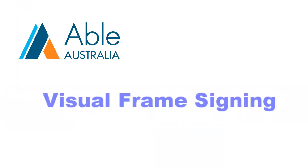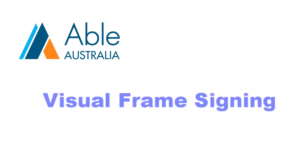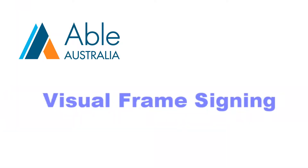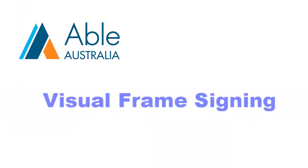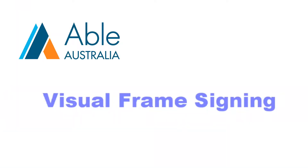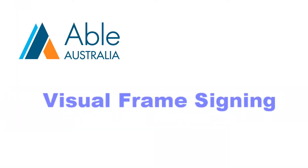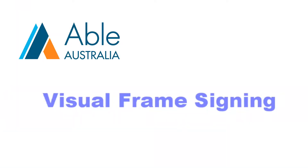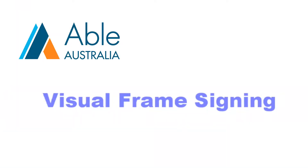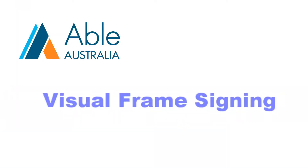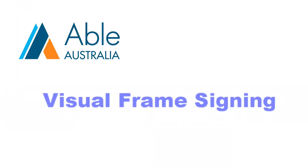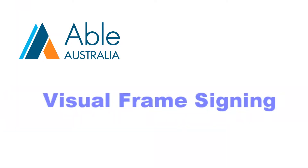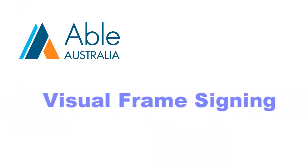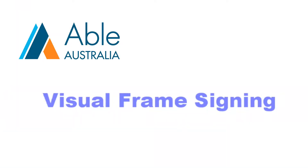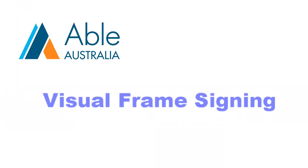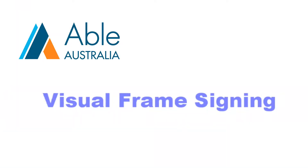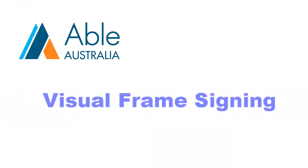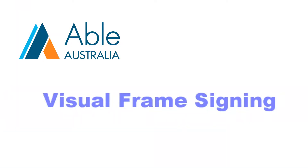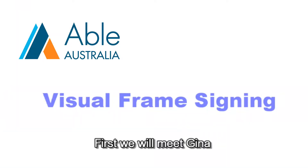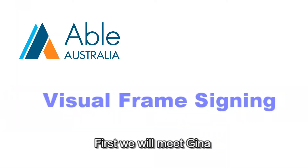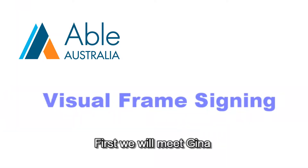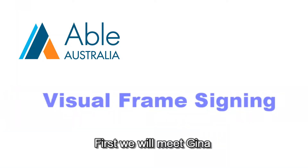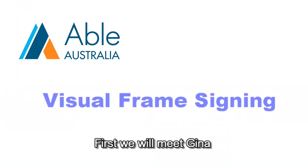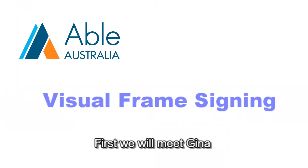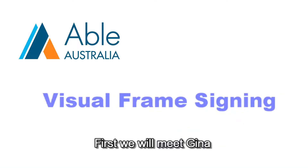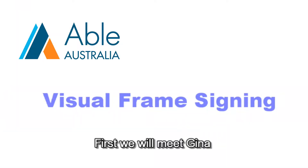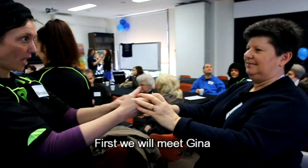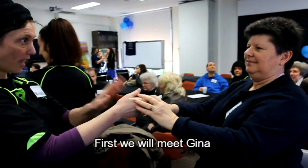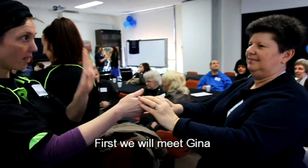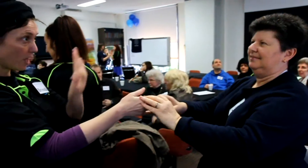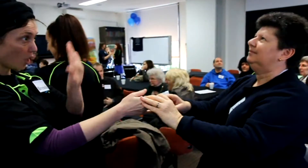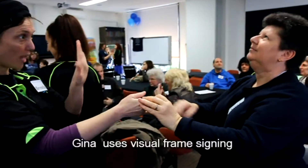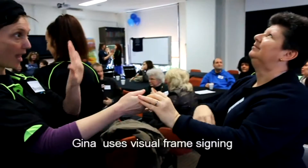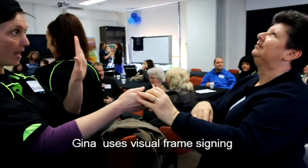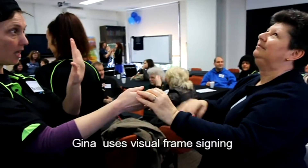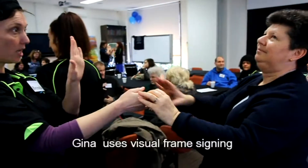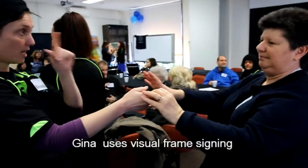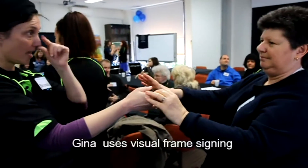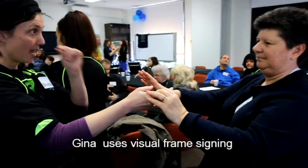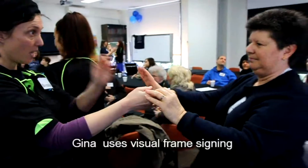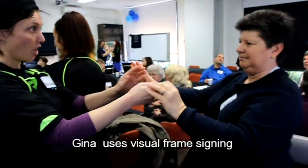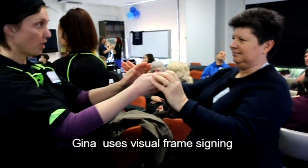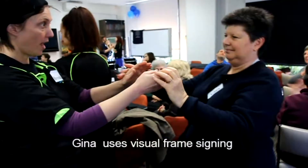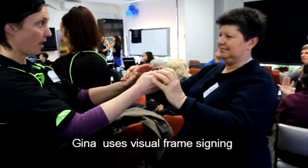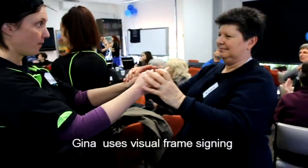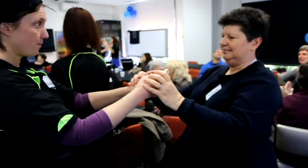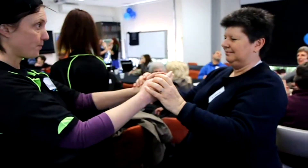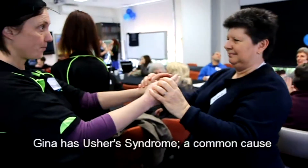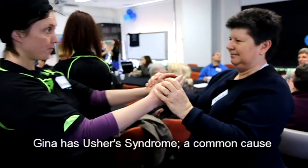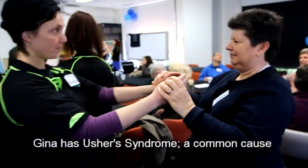Visual frame signing. First, we will meet Gina. Gina uses visual frame signing. Gina